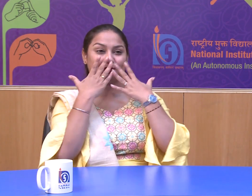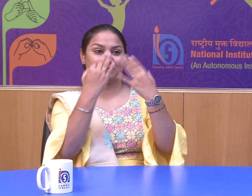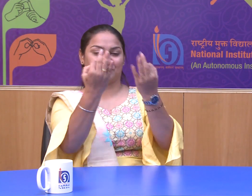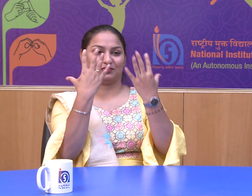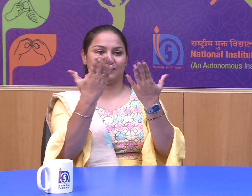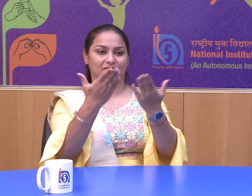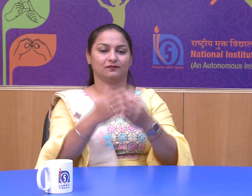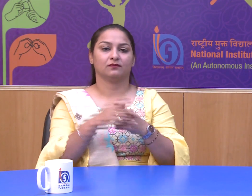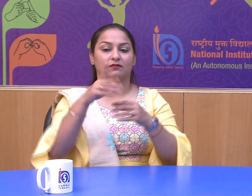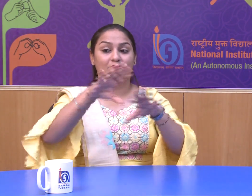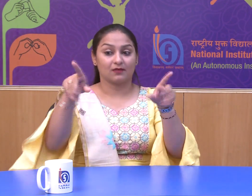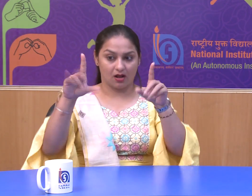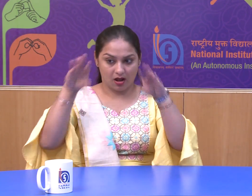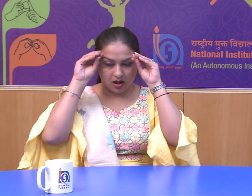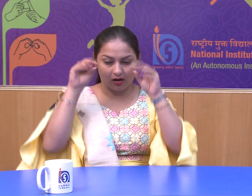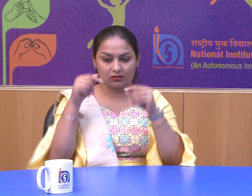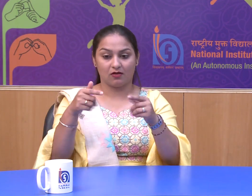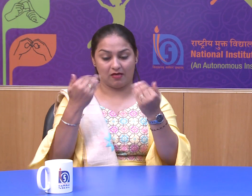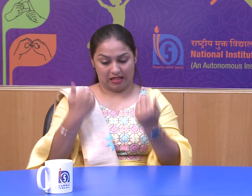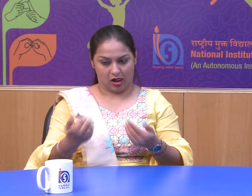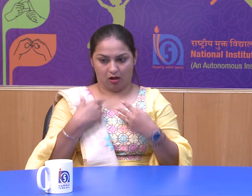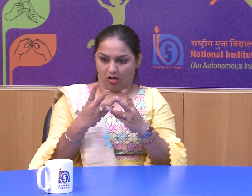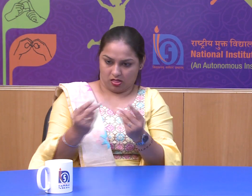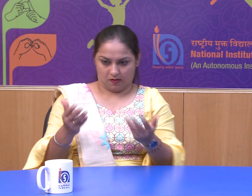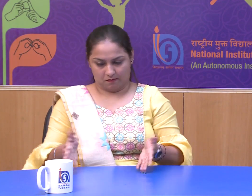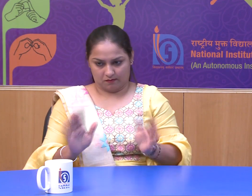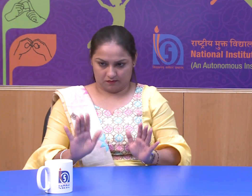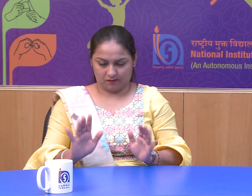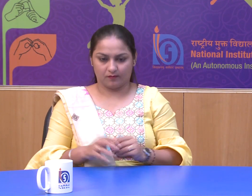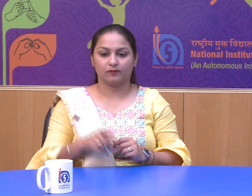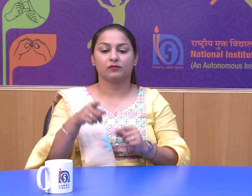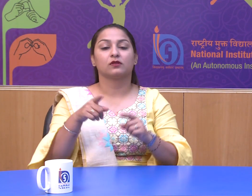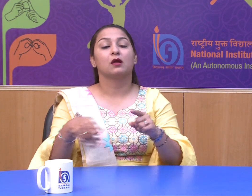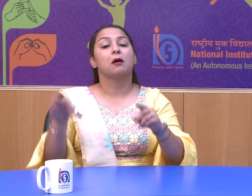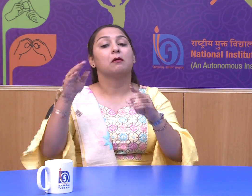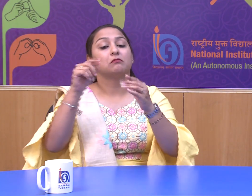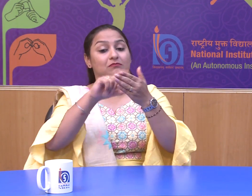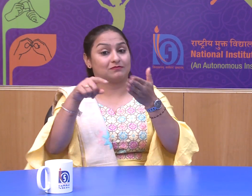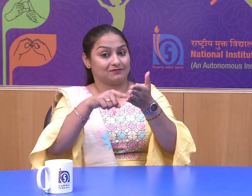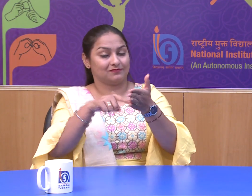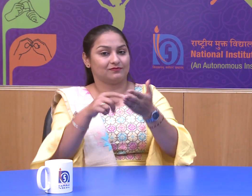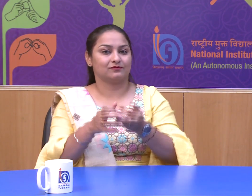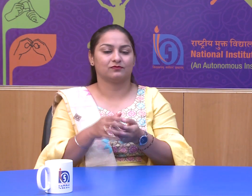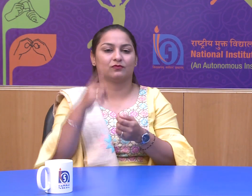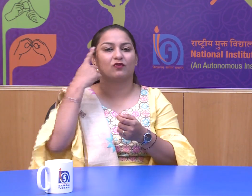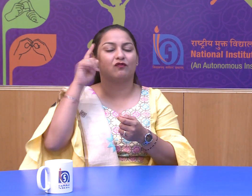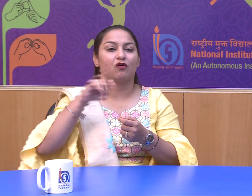Dear learners, we are ending here the mentioned topic which was on foreign